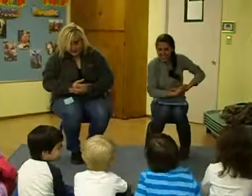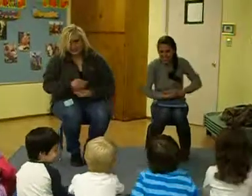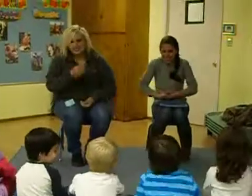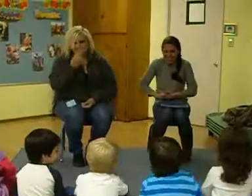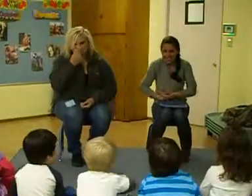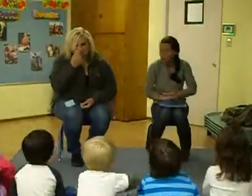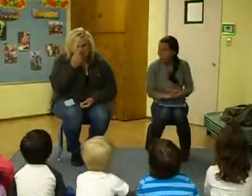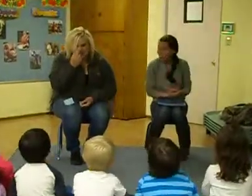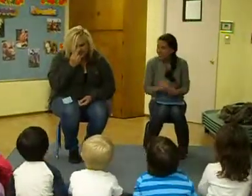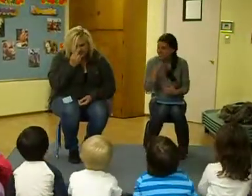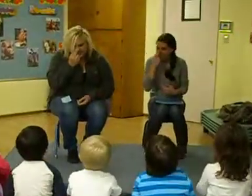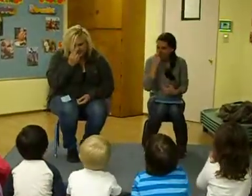This is funny.